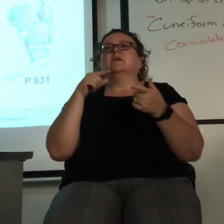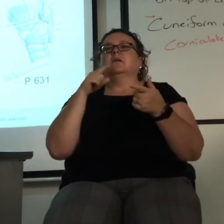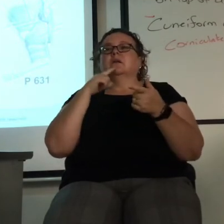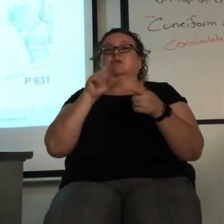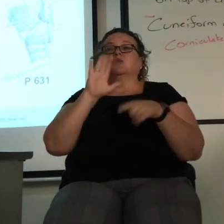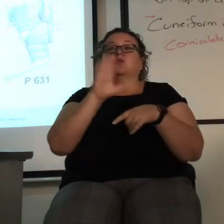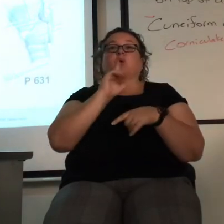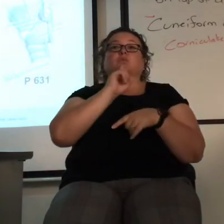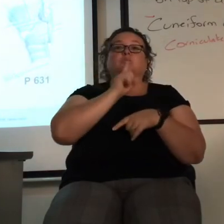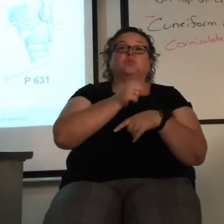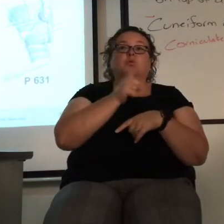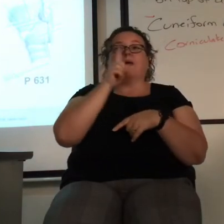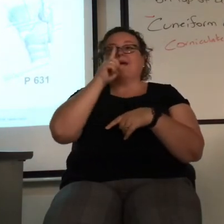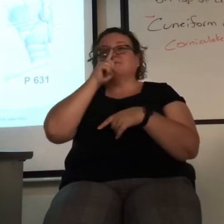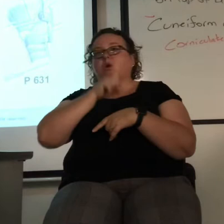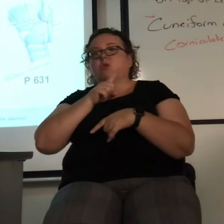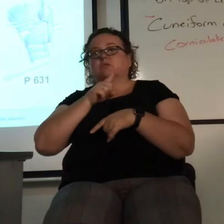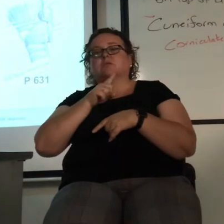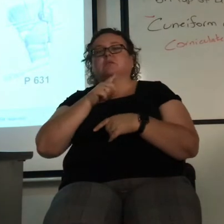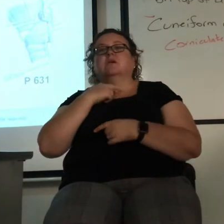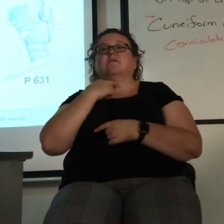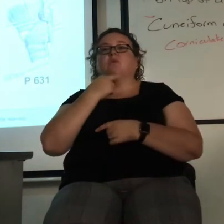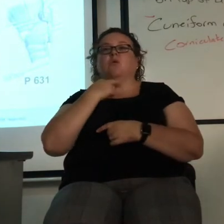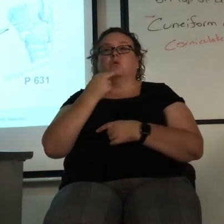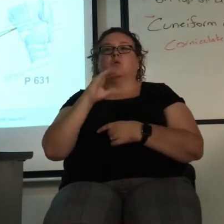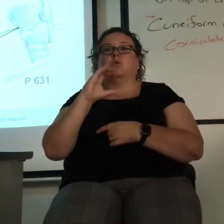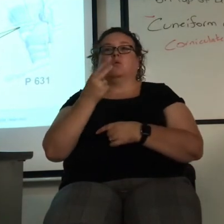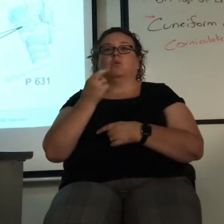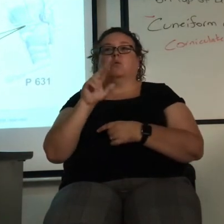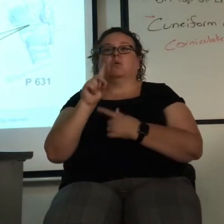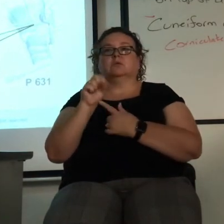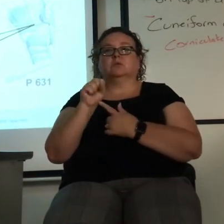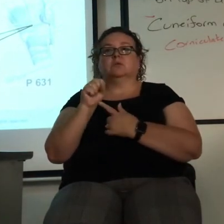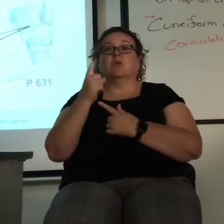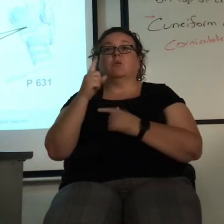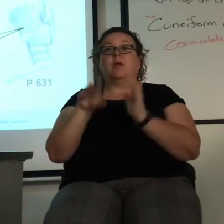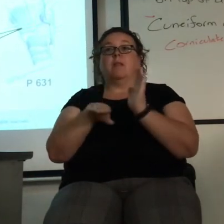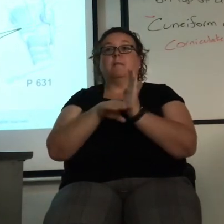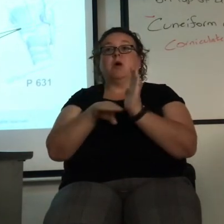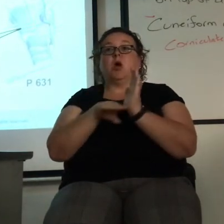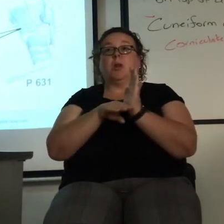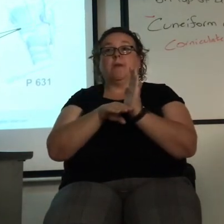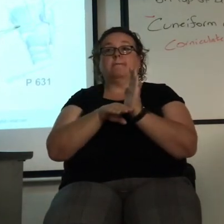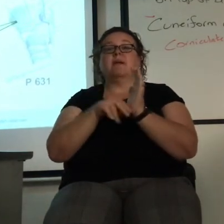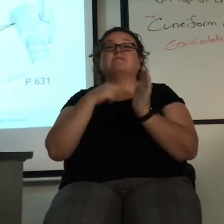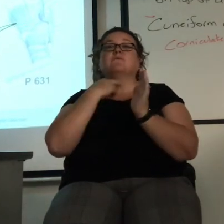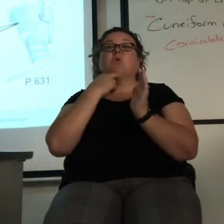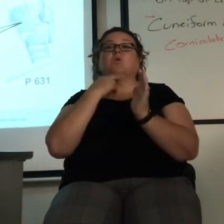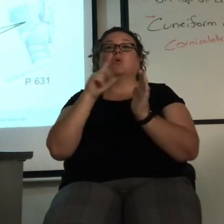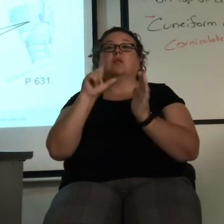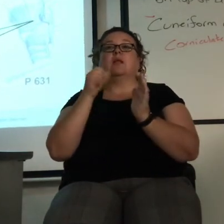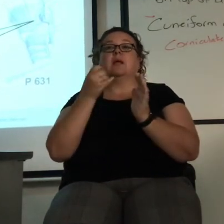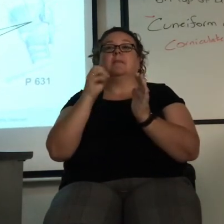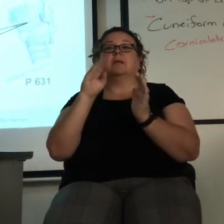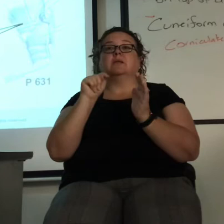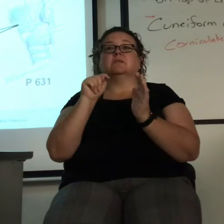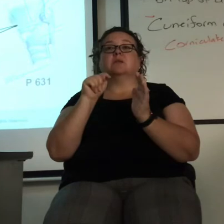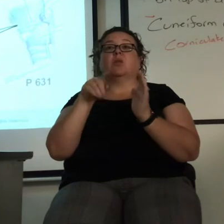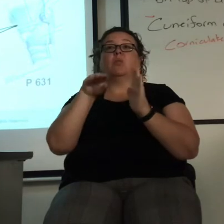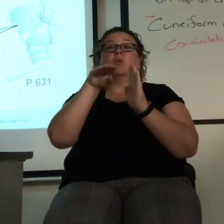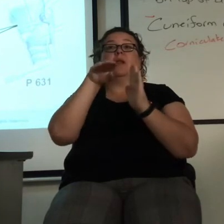false vocal cords, or vocal ligaments. The one on the bottom is the vocal ligament, the one on the top is